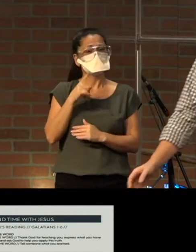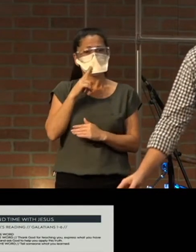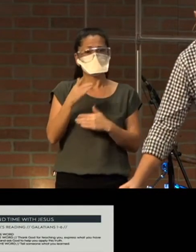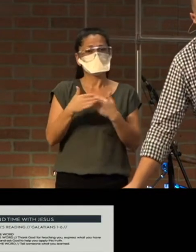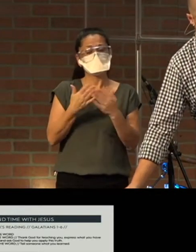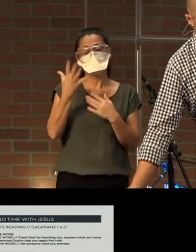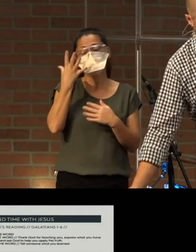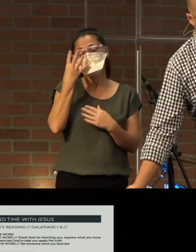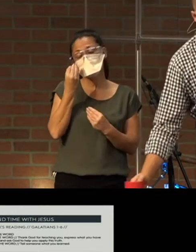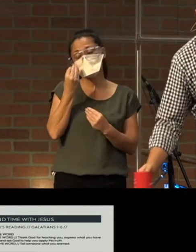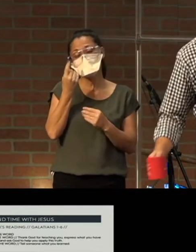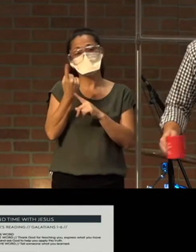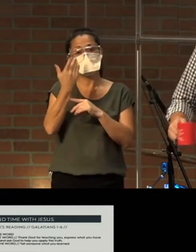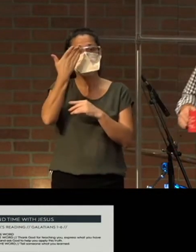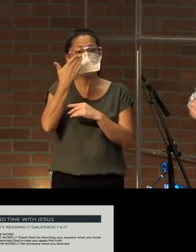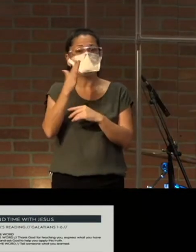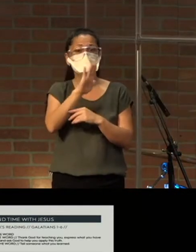front of your friends.